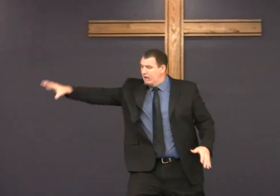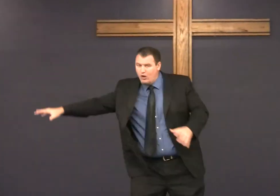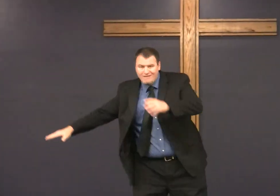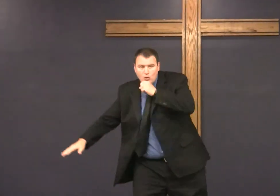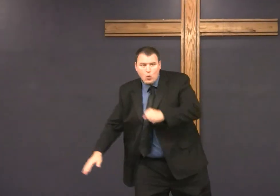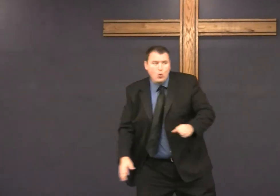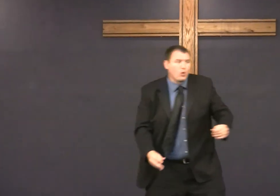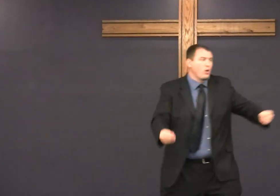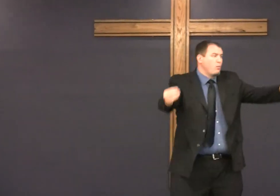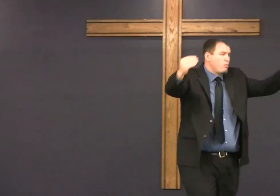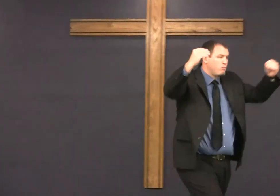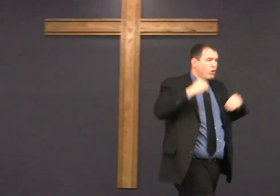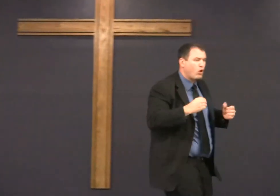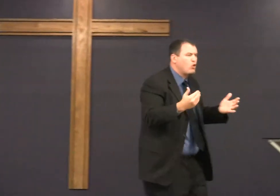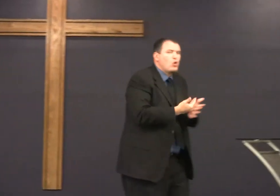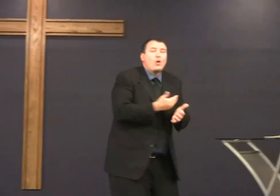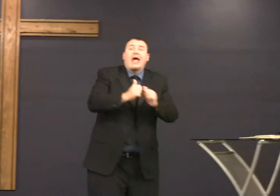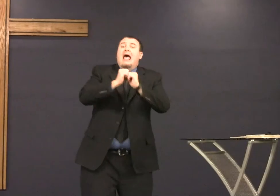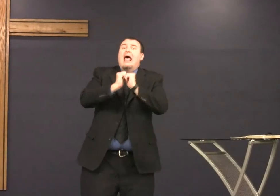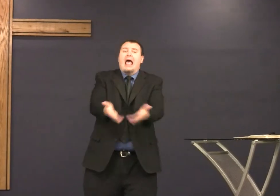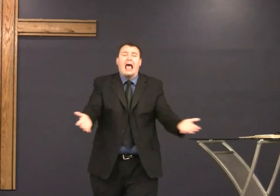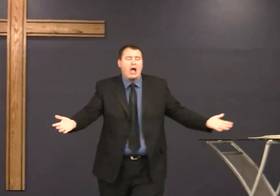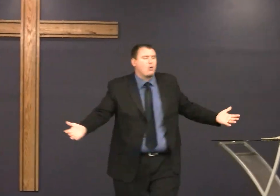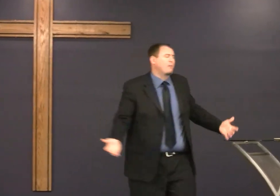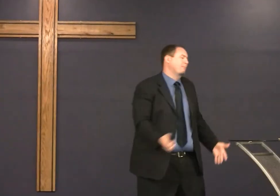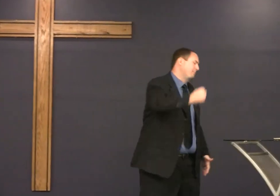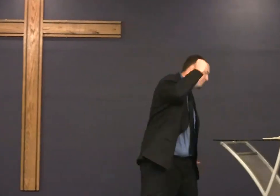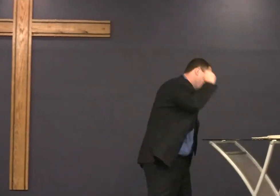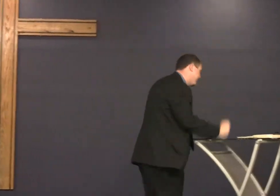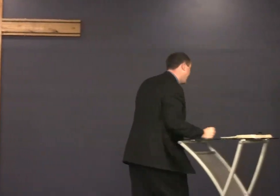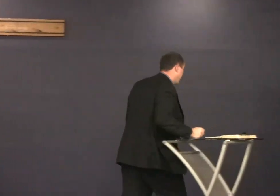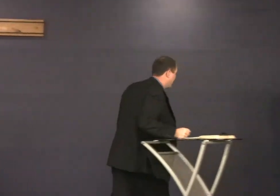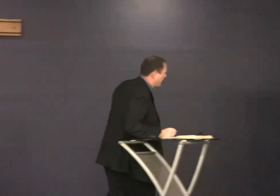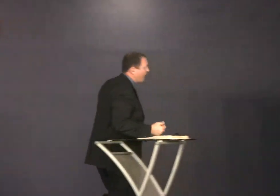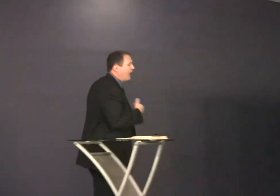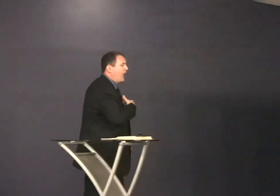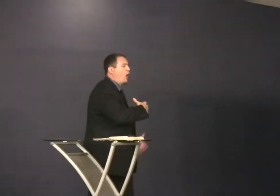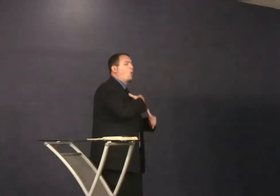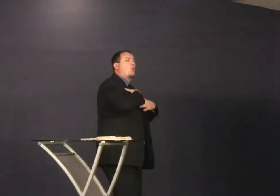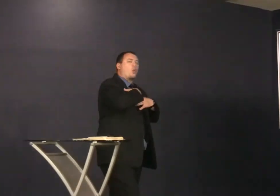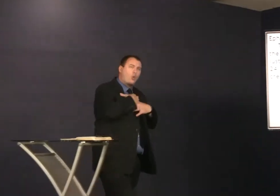How do we put off the old and put on the new? How?